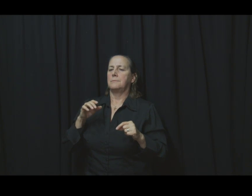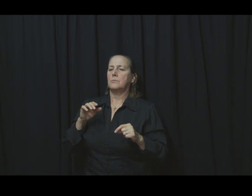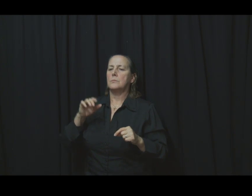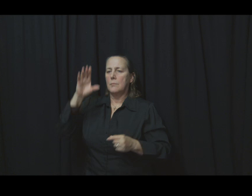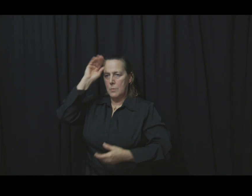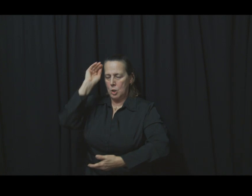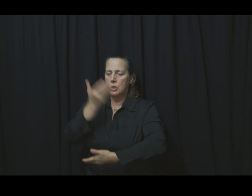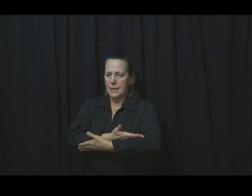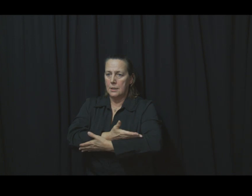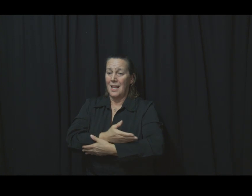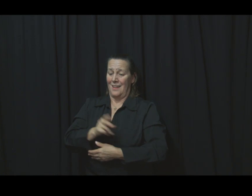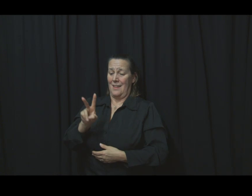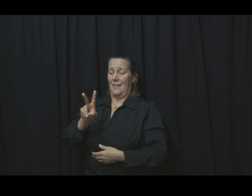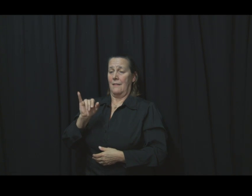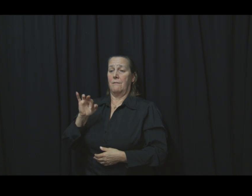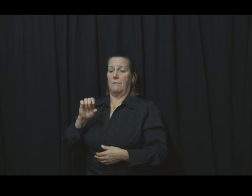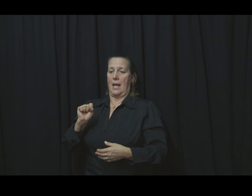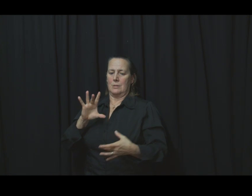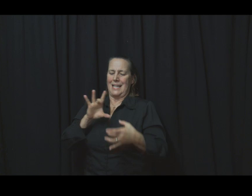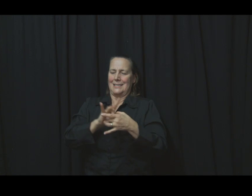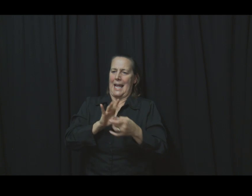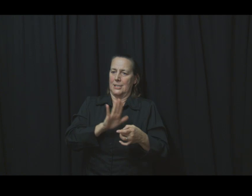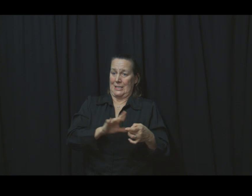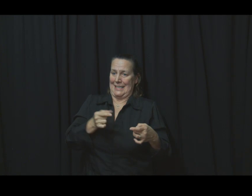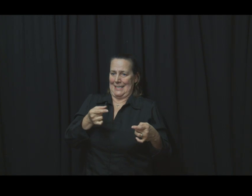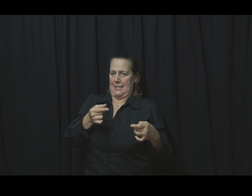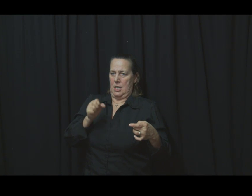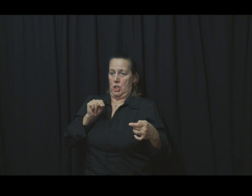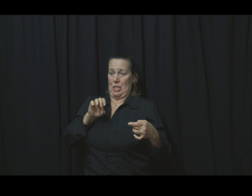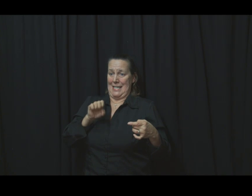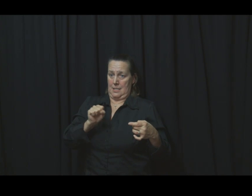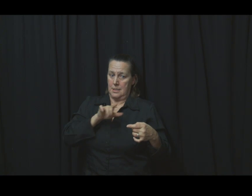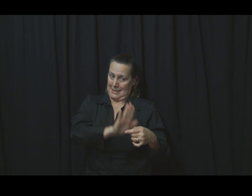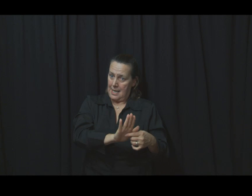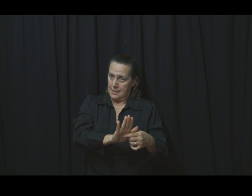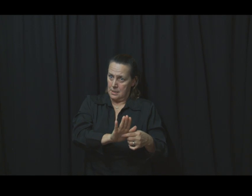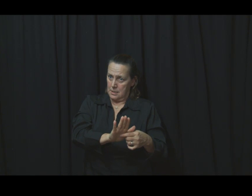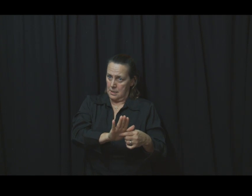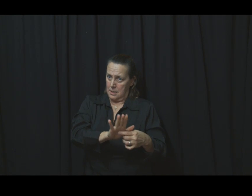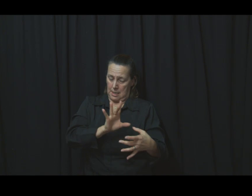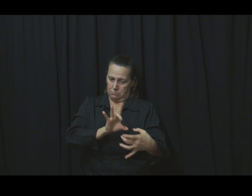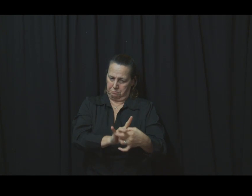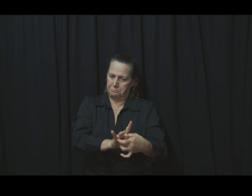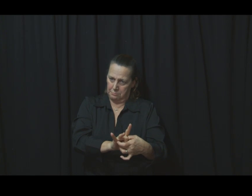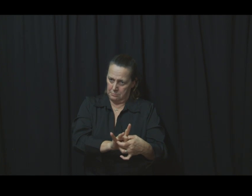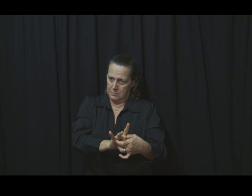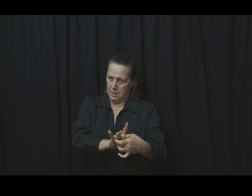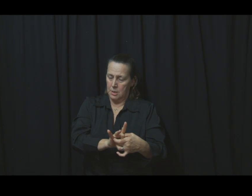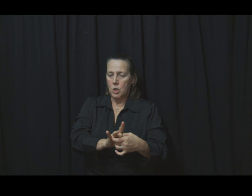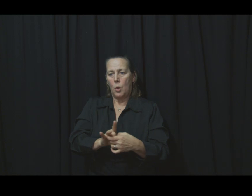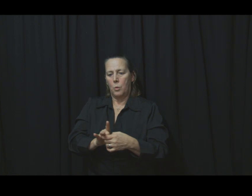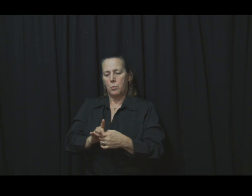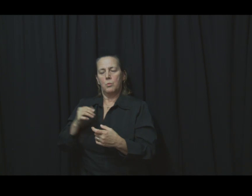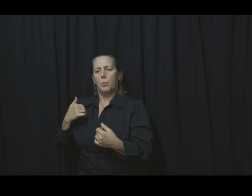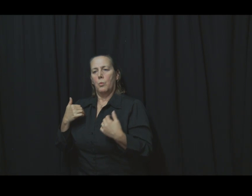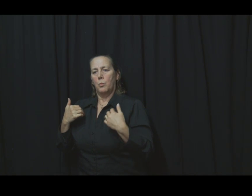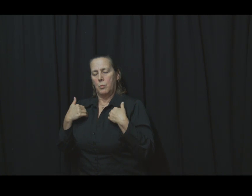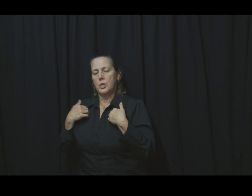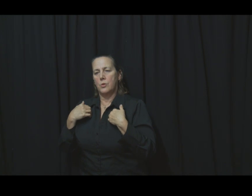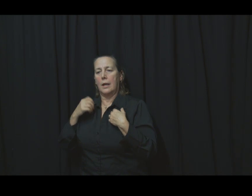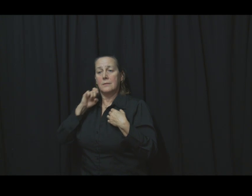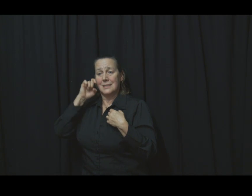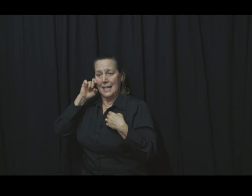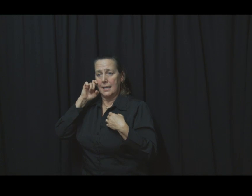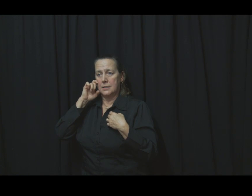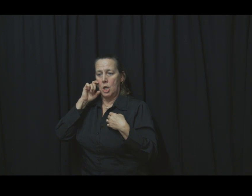genes to attack his genes. So when you have sex, you have a new set of genes. You have a new mixture. So people studied these